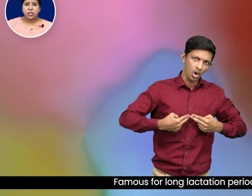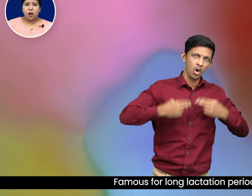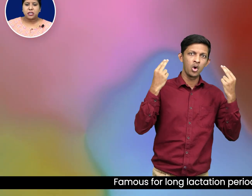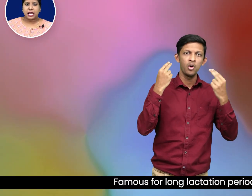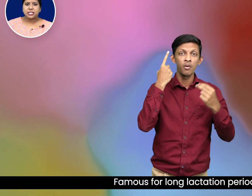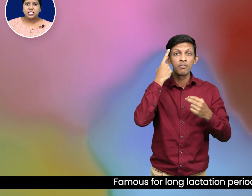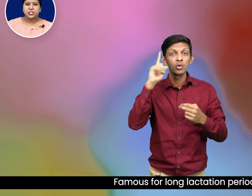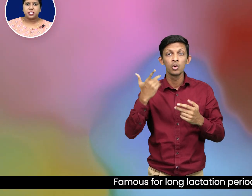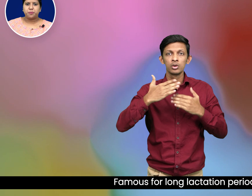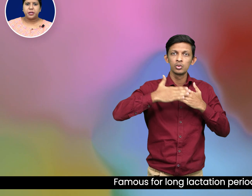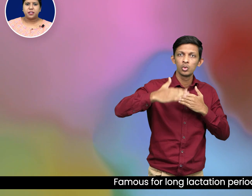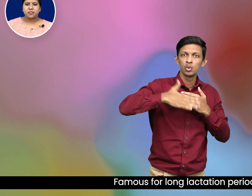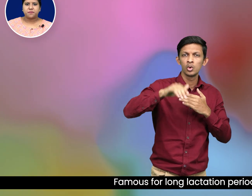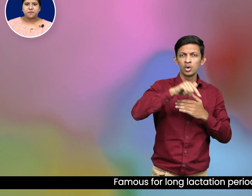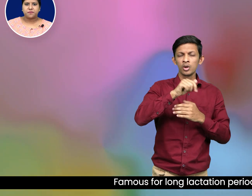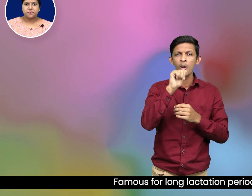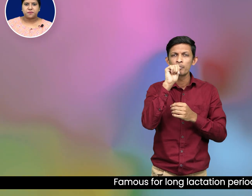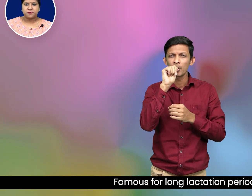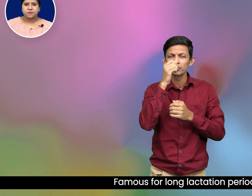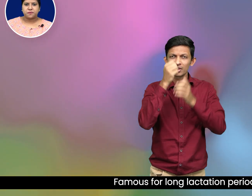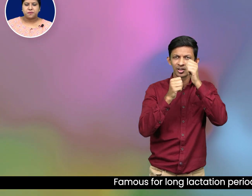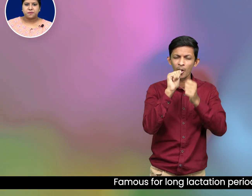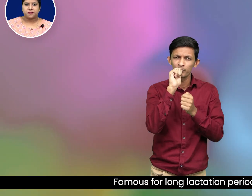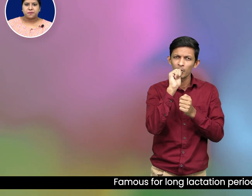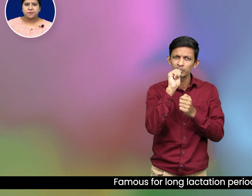Famous for long lactation period.